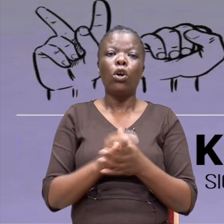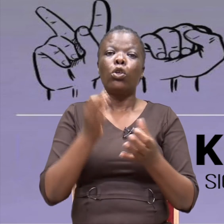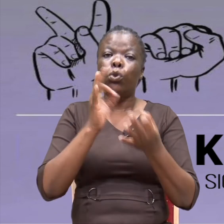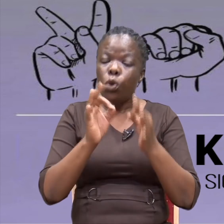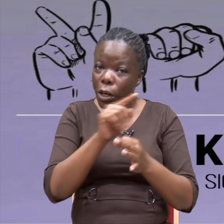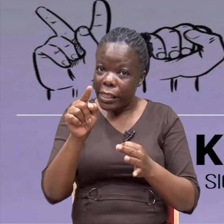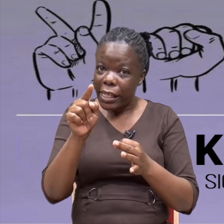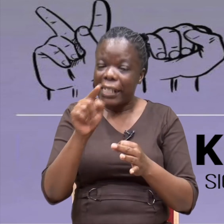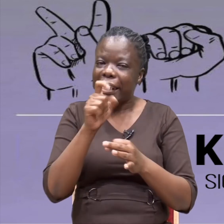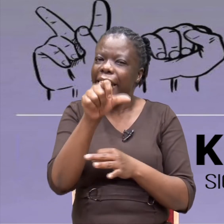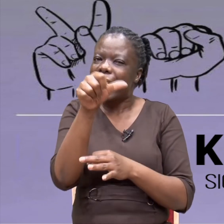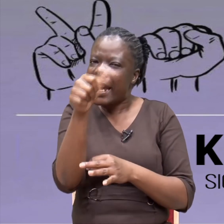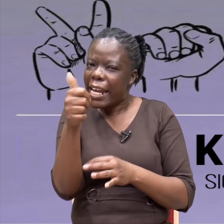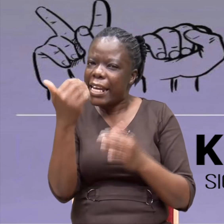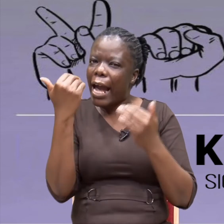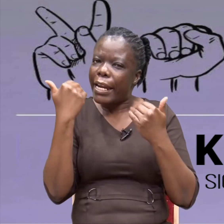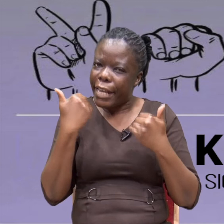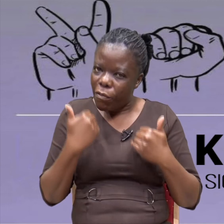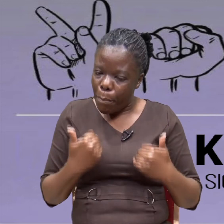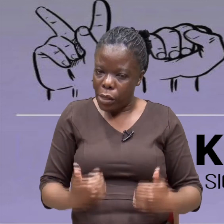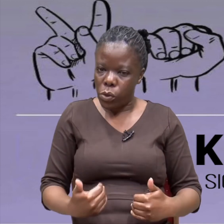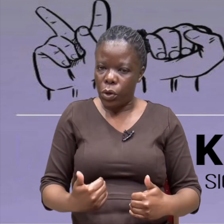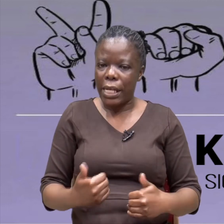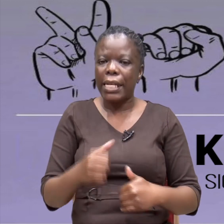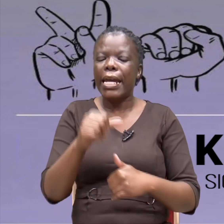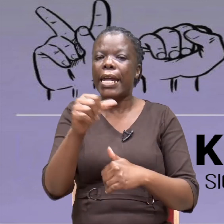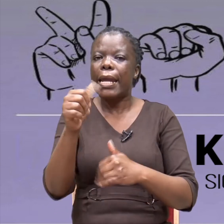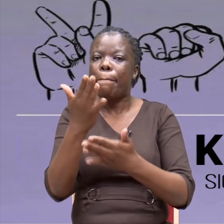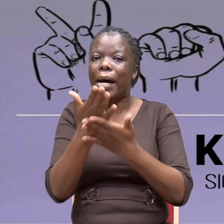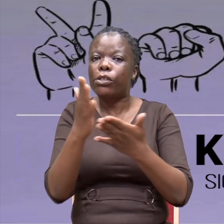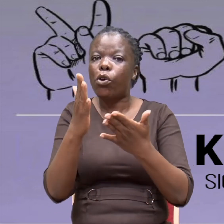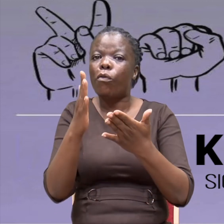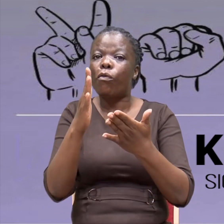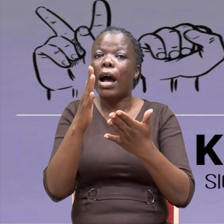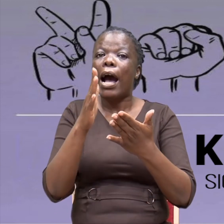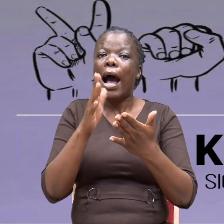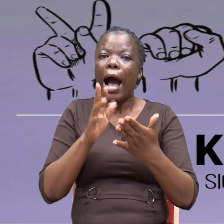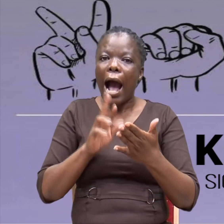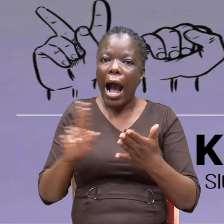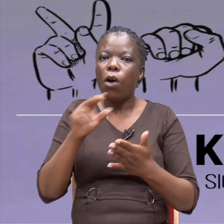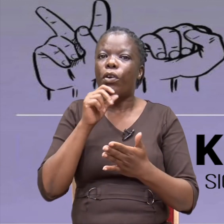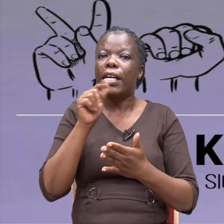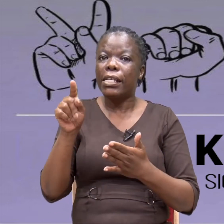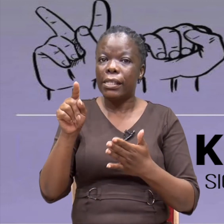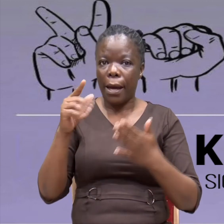Do not touch any deaf person in any part of her or his